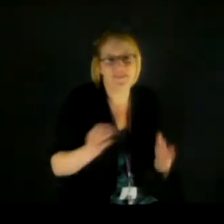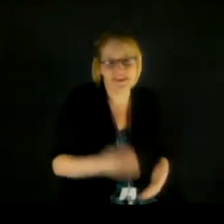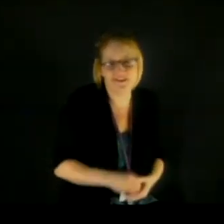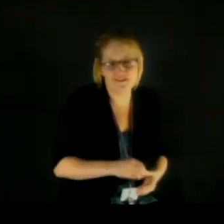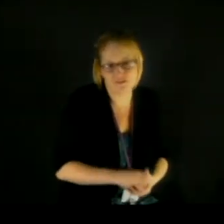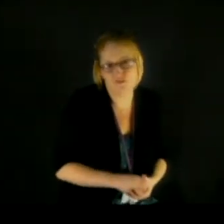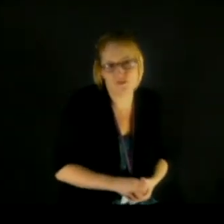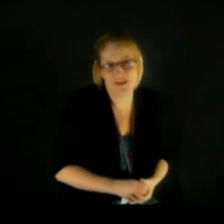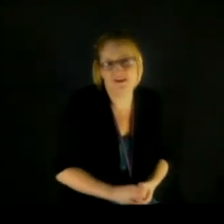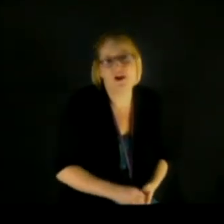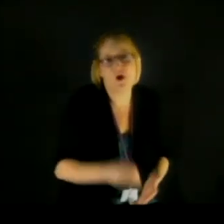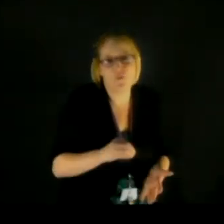end of the school year,